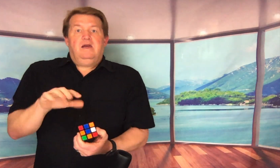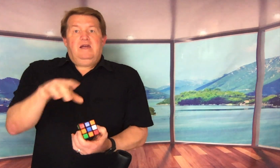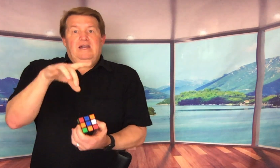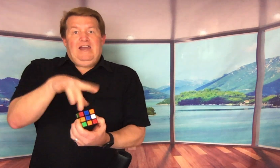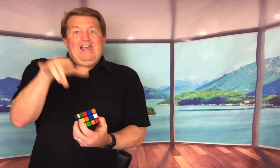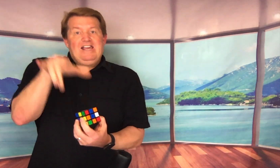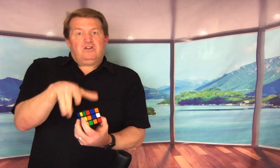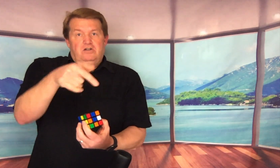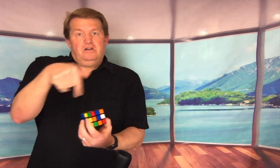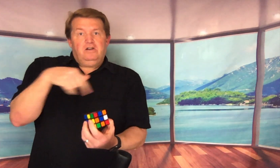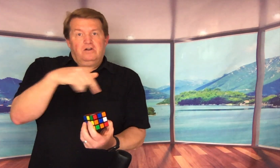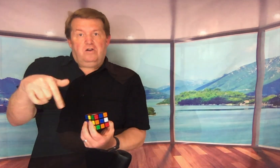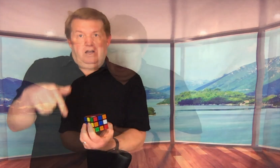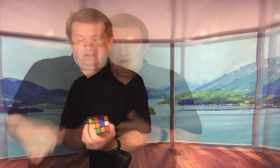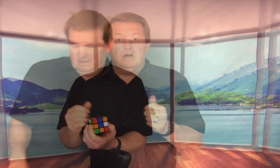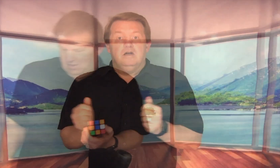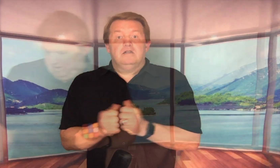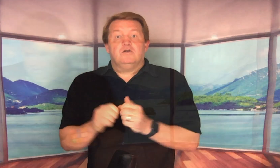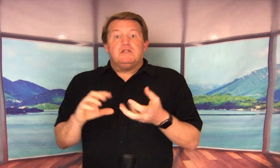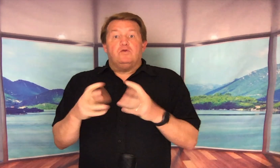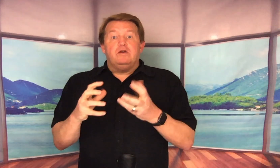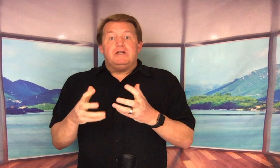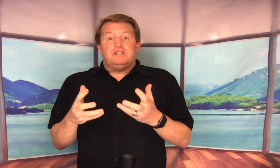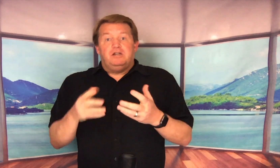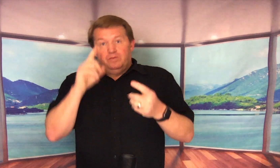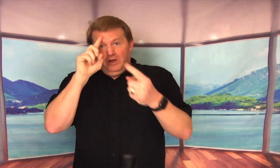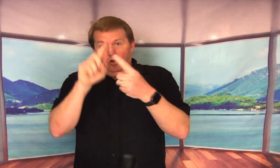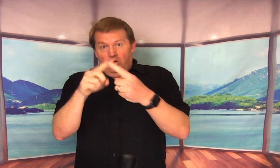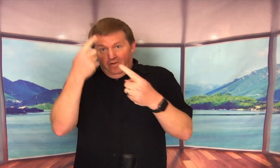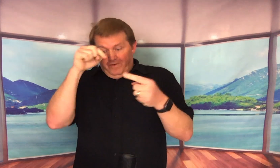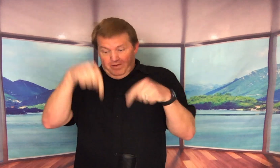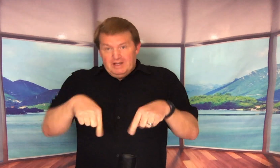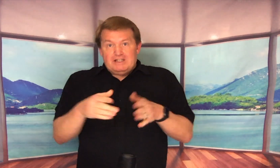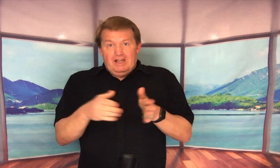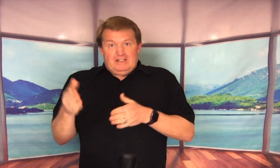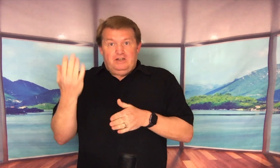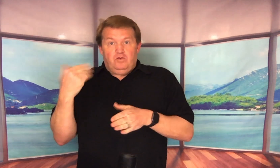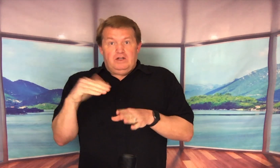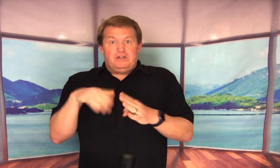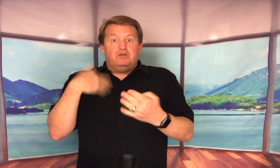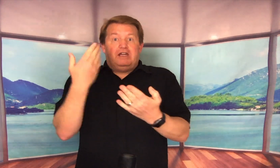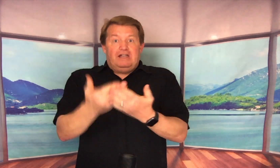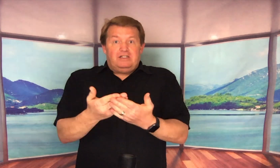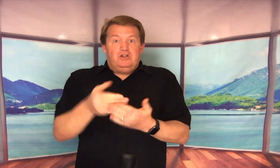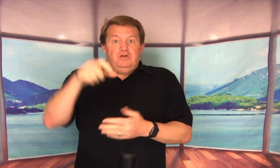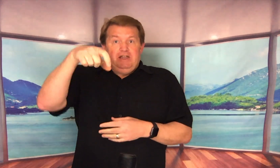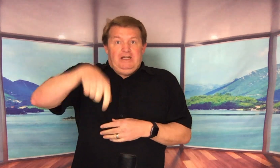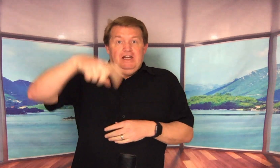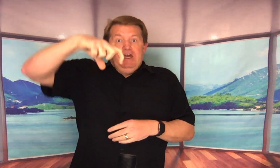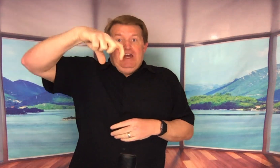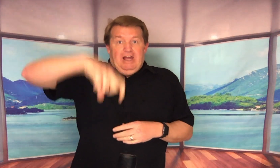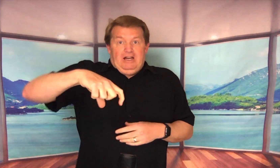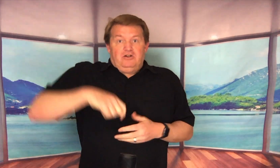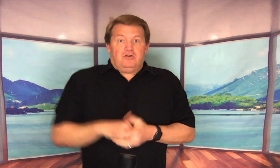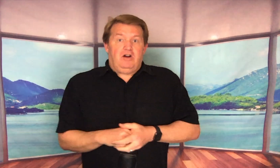an anchored cross. So with the Rubik's Cube, the goal for this lesson was to get to the anchored